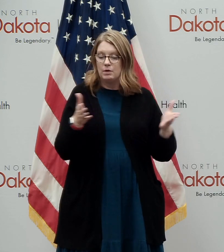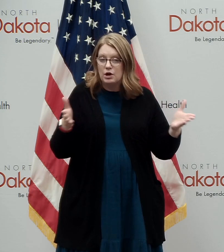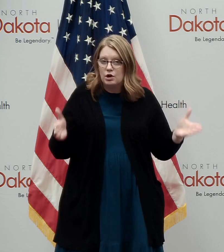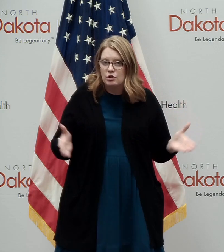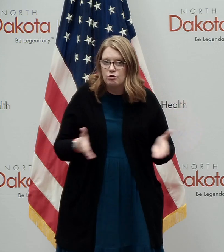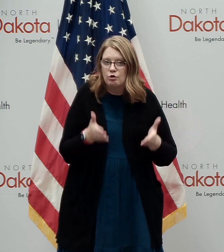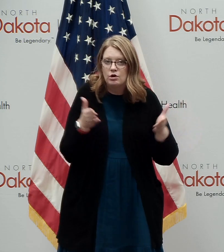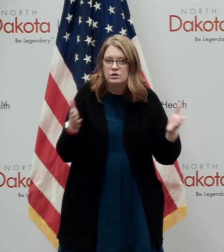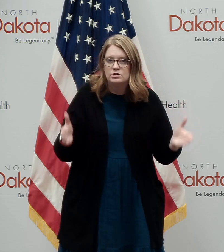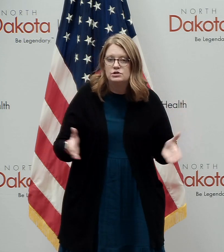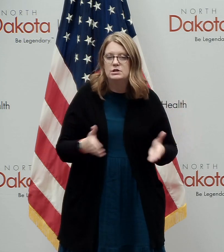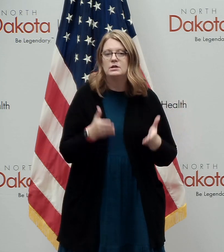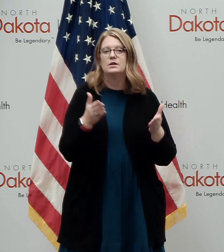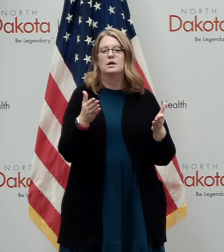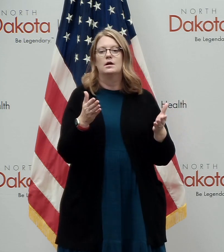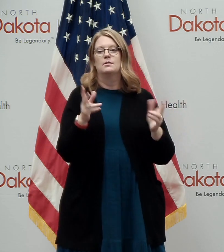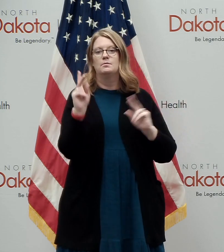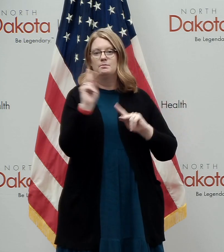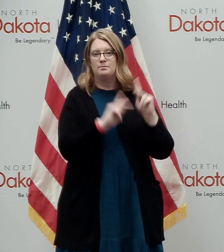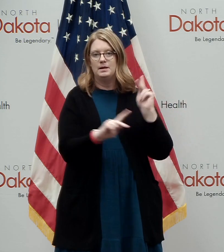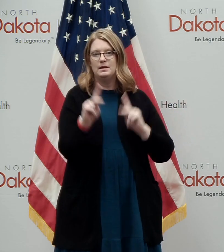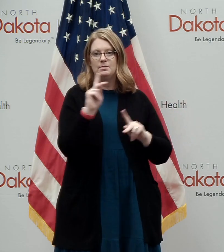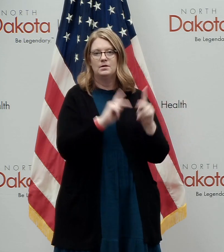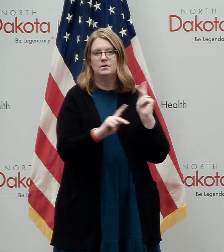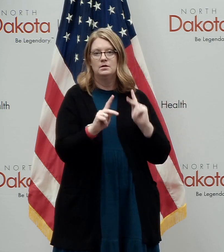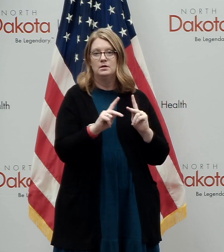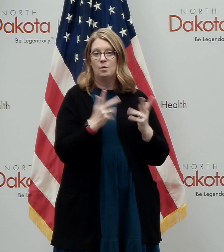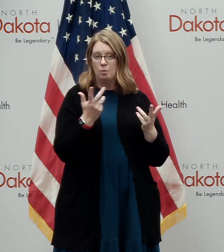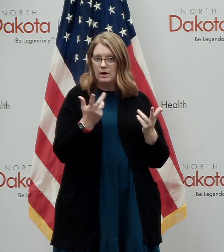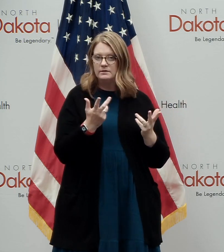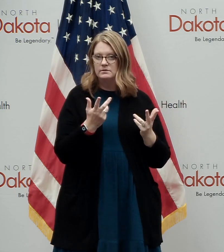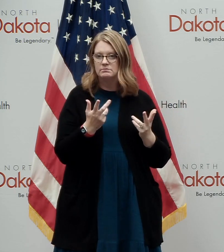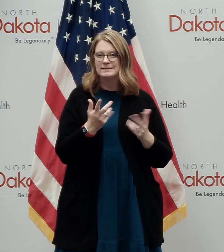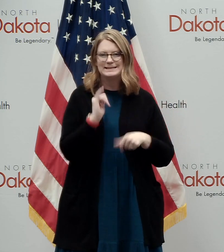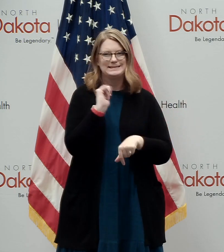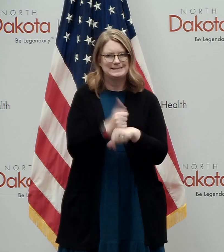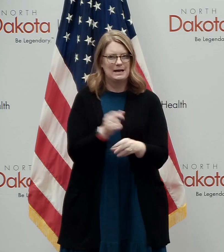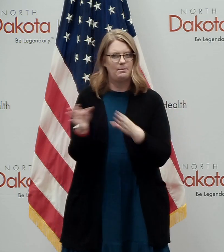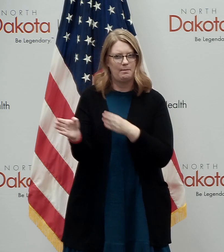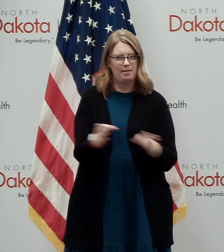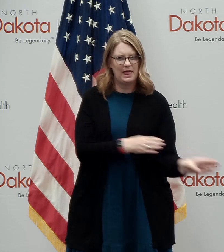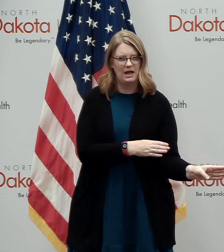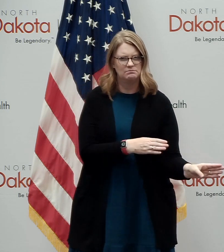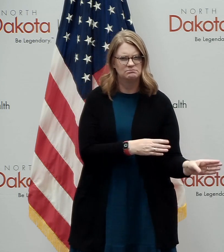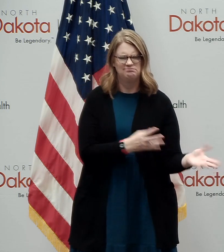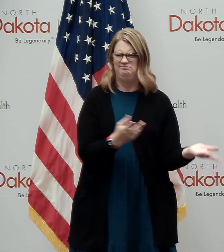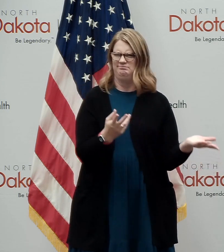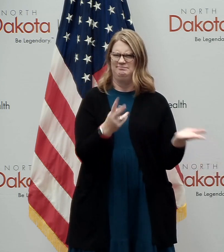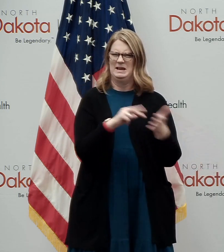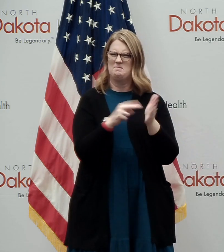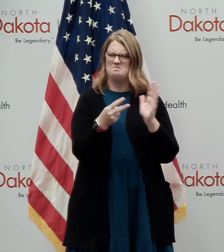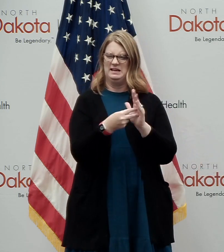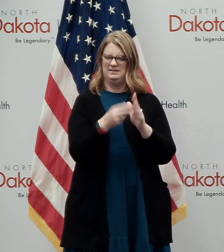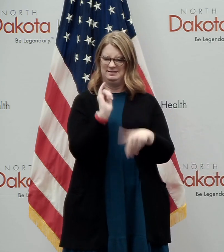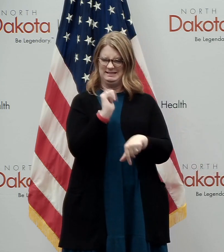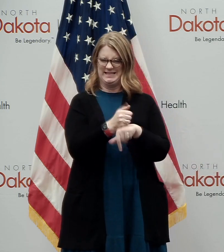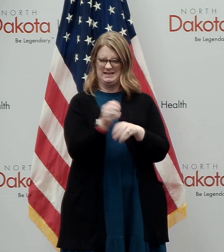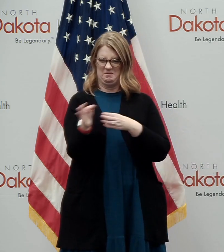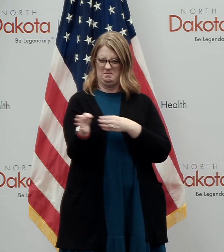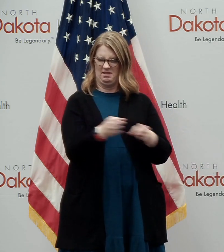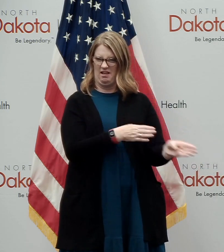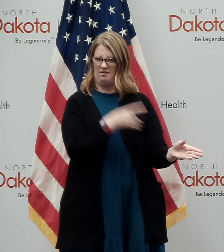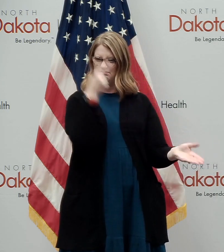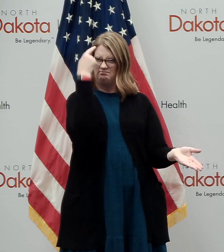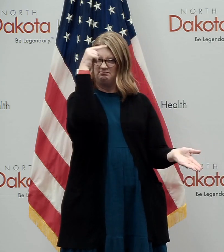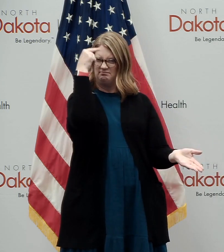our outreach campaign is to make a plan. And what do we do? What do we mean by make a plan? It's that